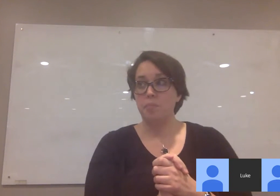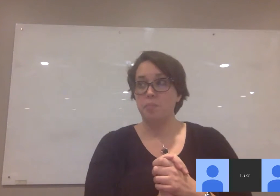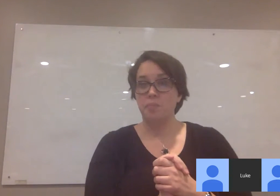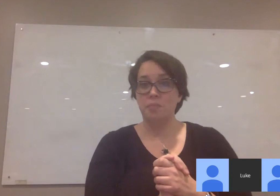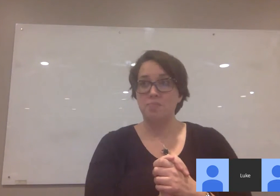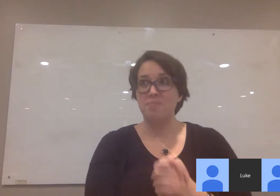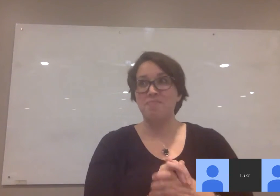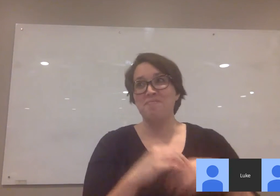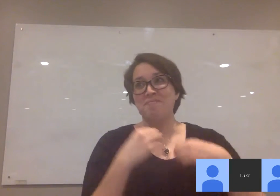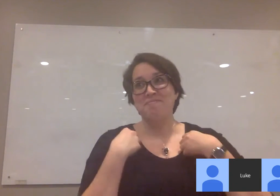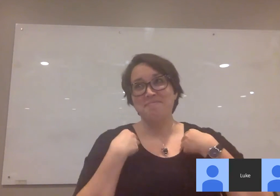for future reference.